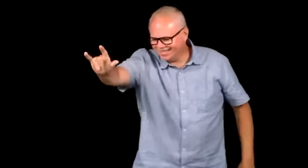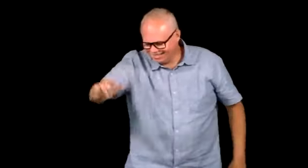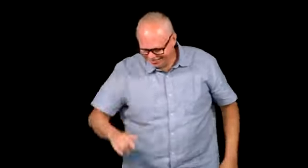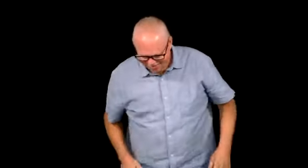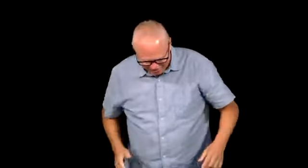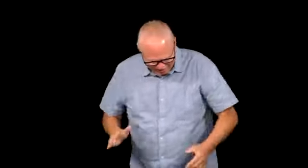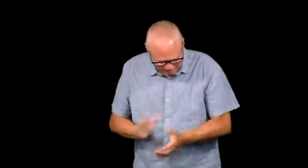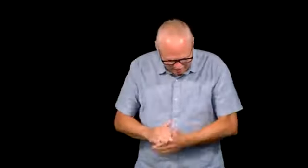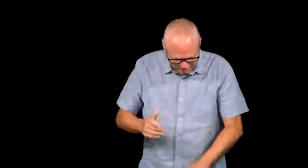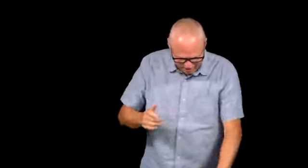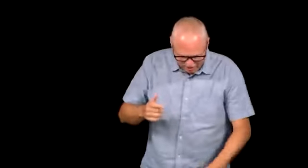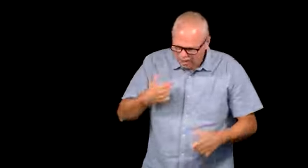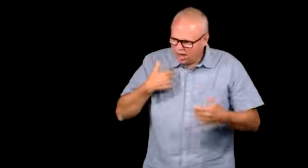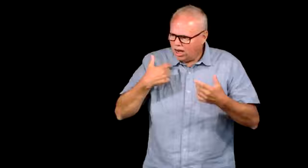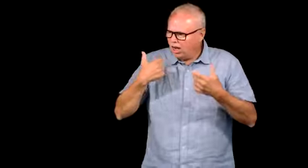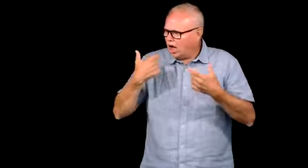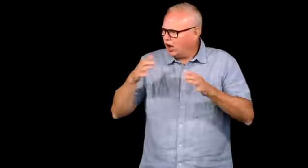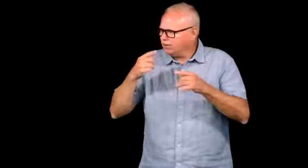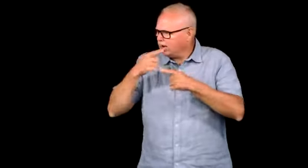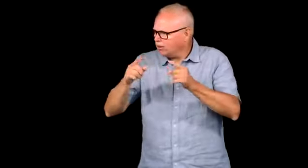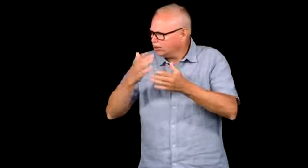all. Love you too. Okay.